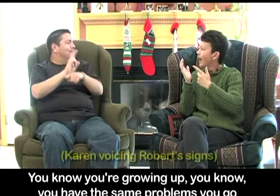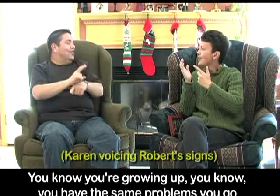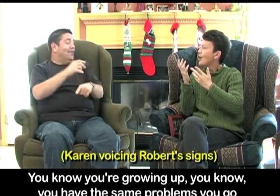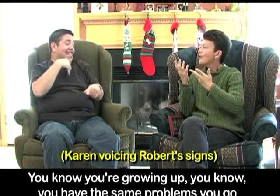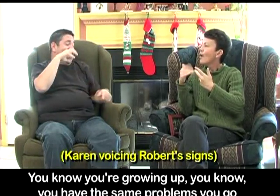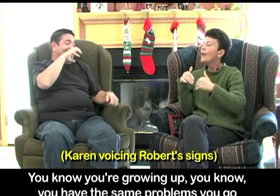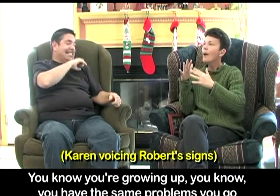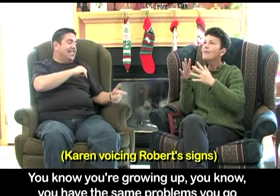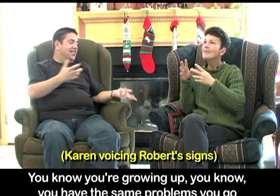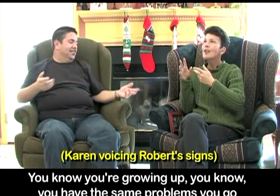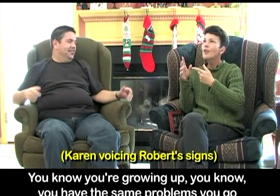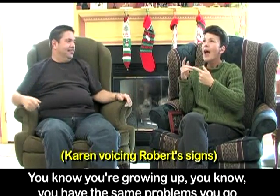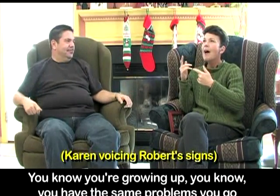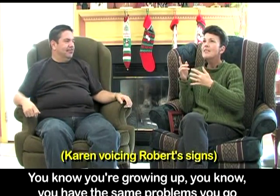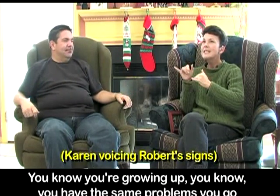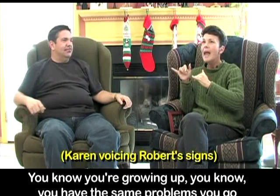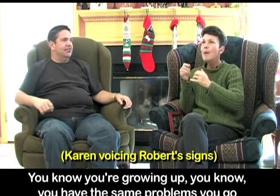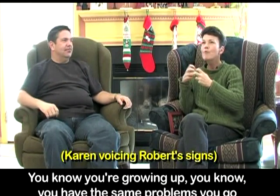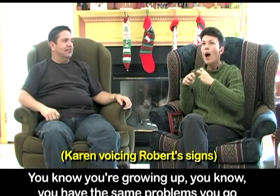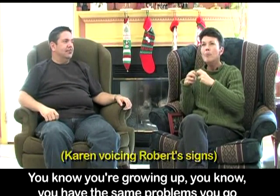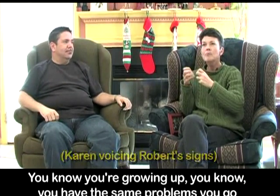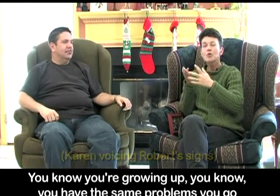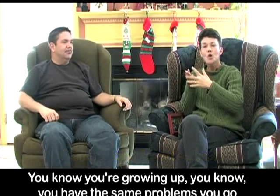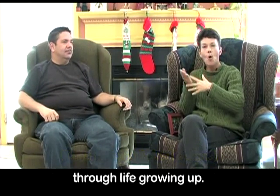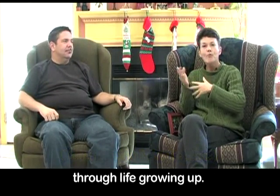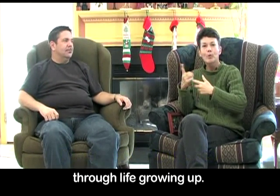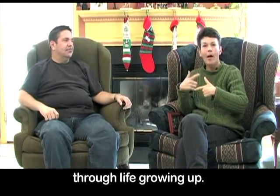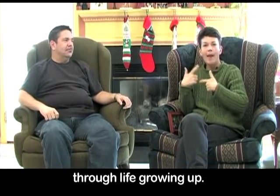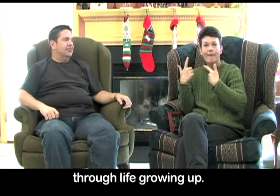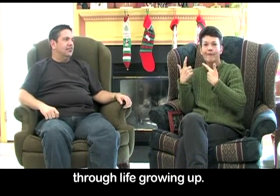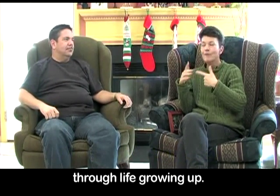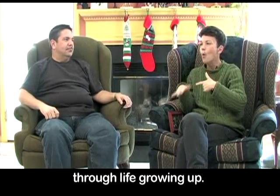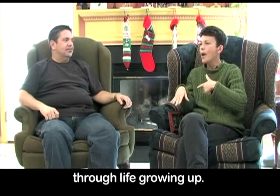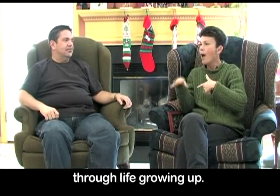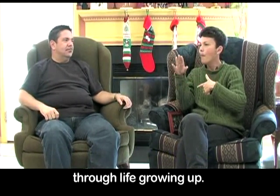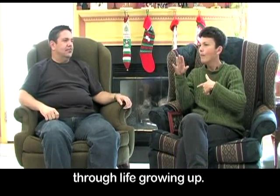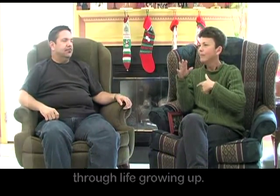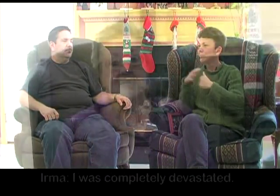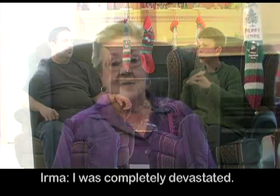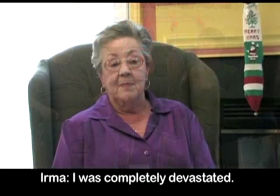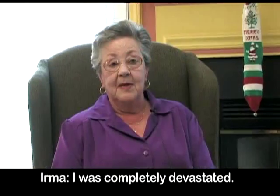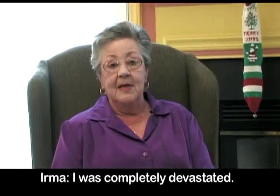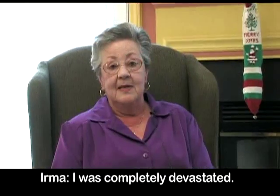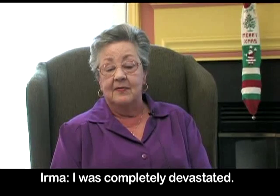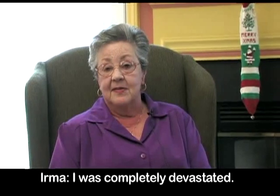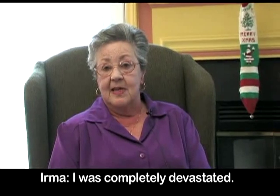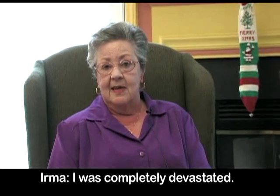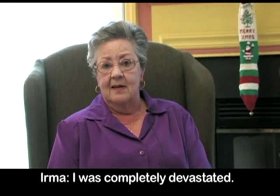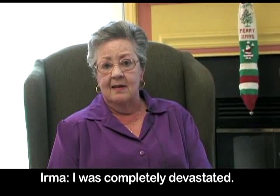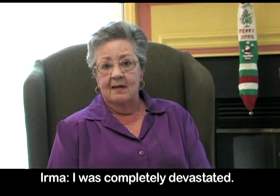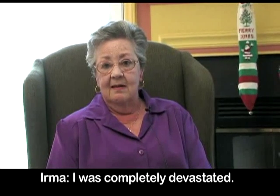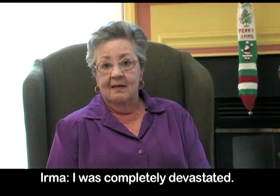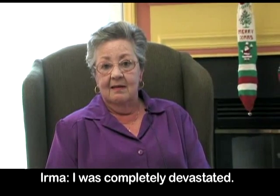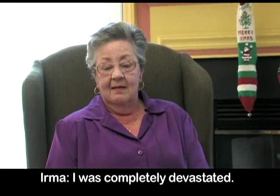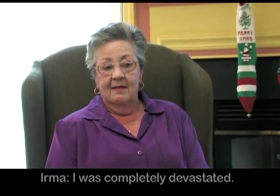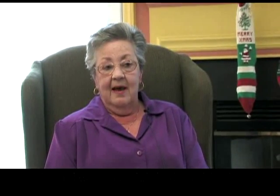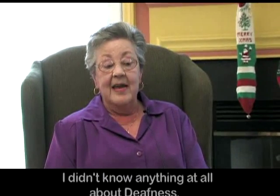You know, you're growing up, you know, you have the same problems you go through life growing up. I was completely devastated. I didn't